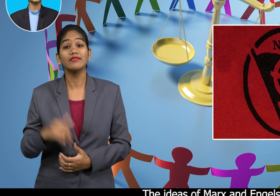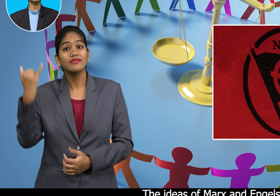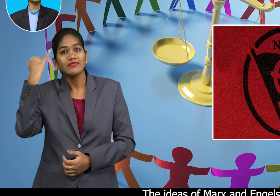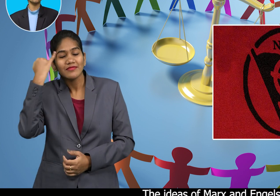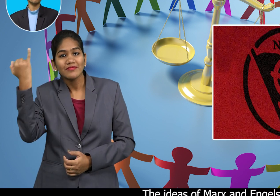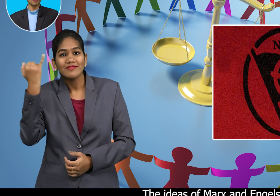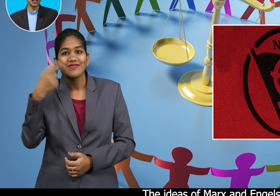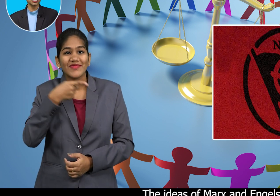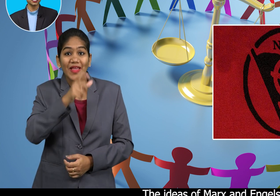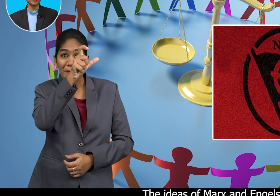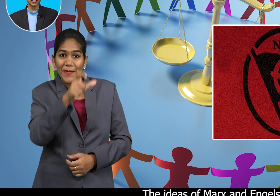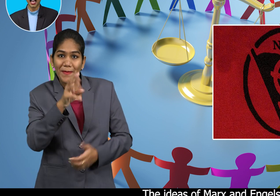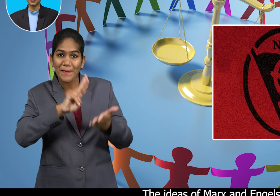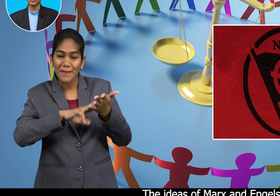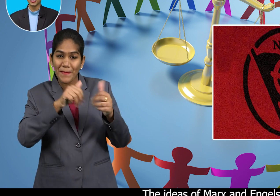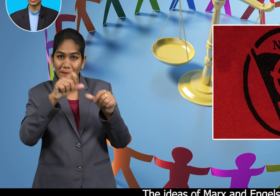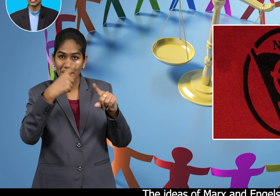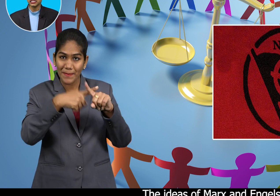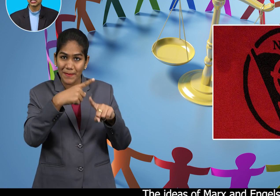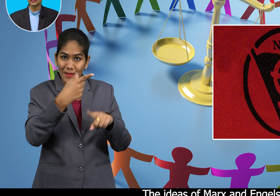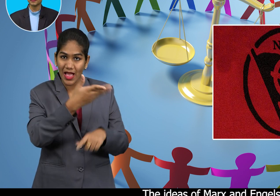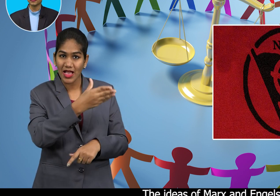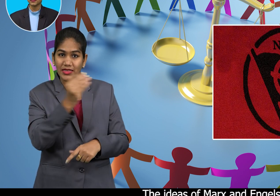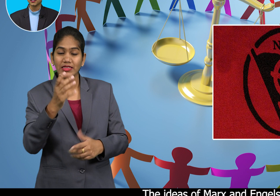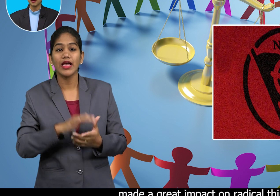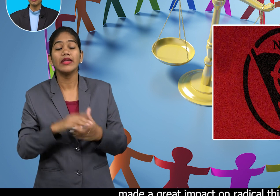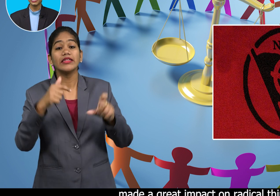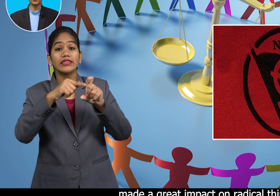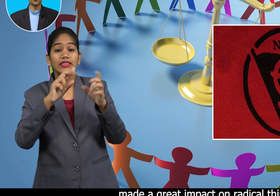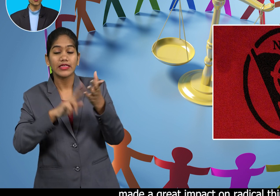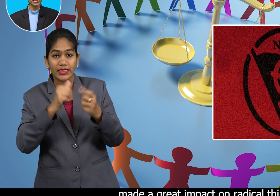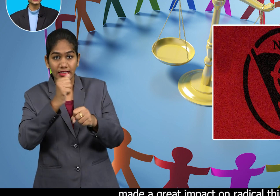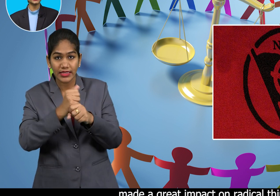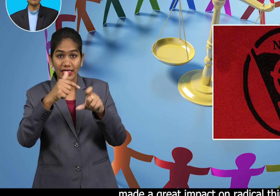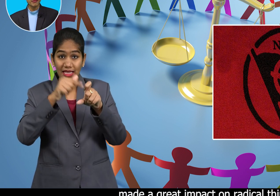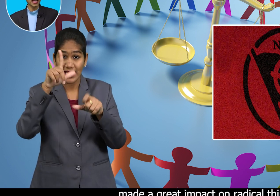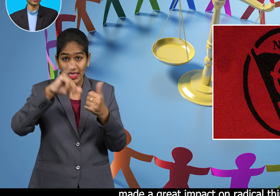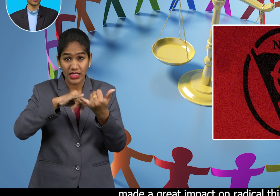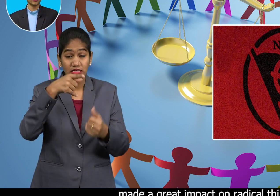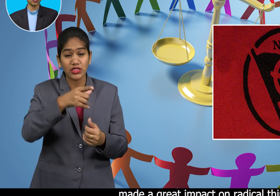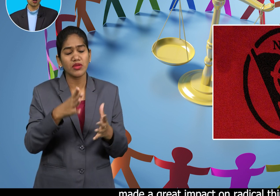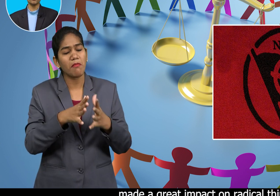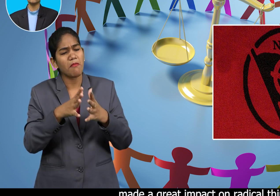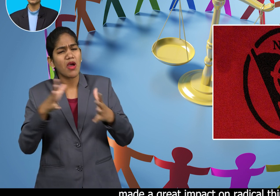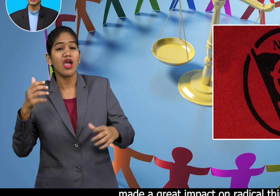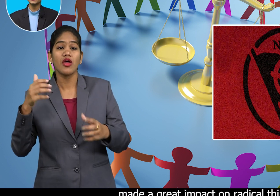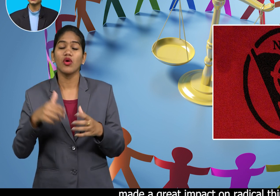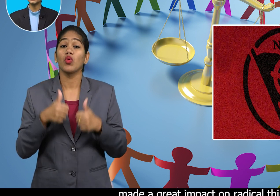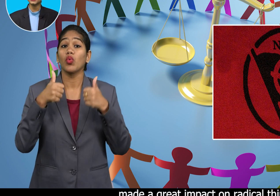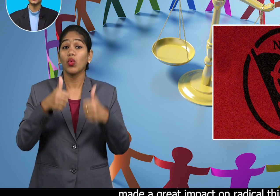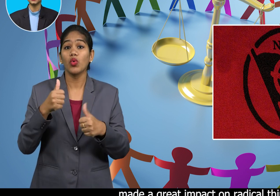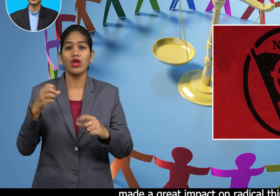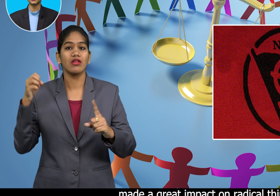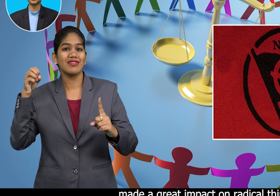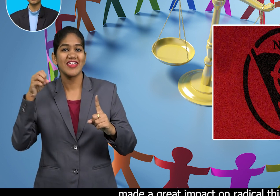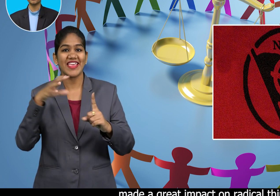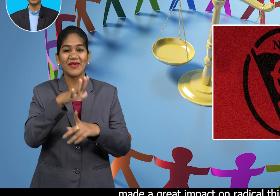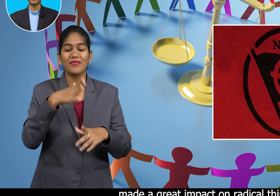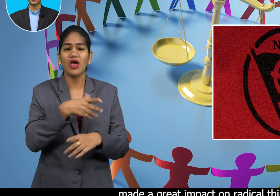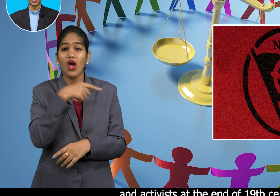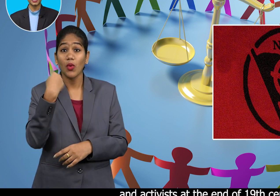The ideas of Marx and Engels made a great impact on radical